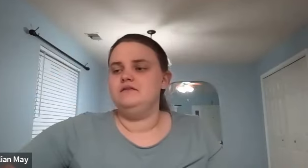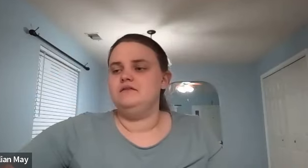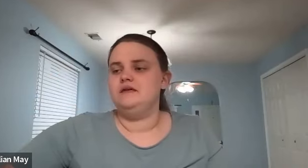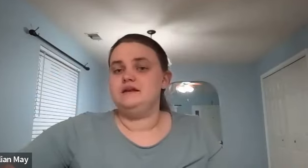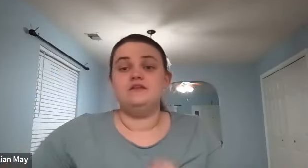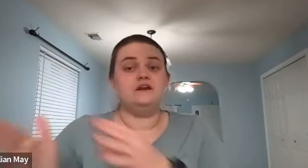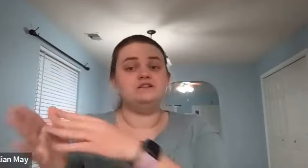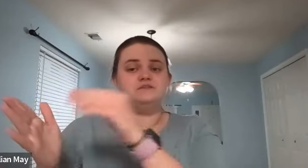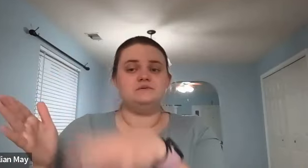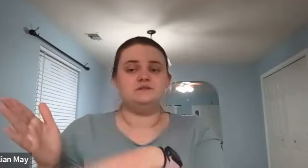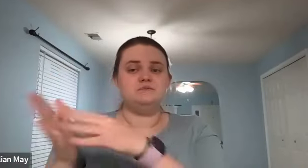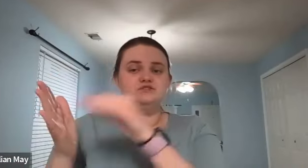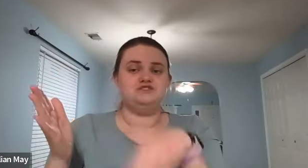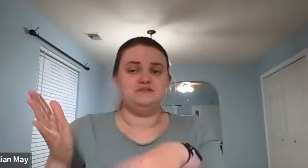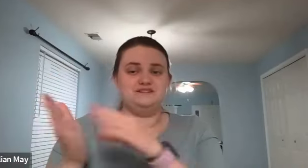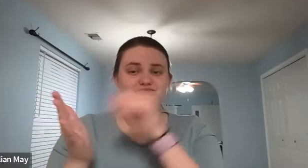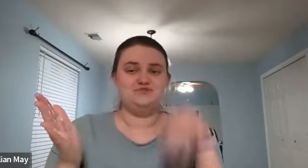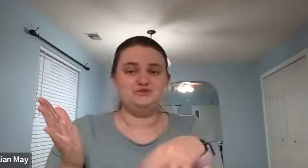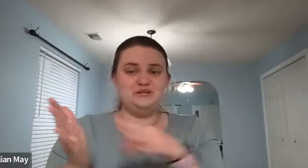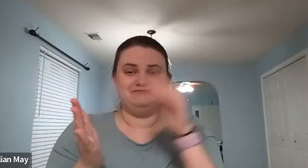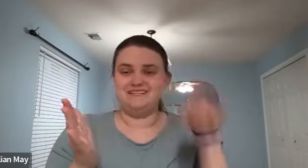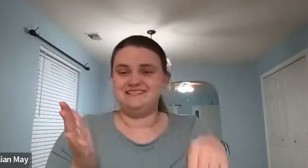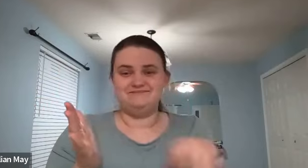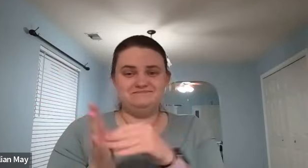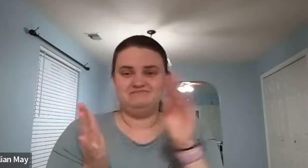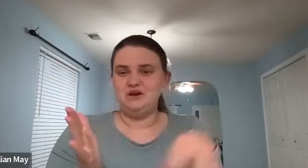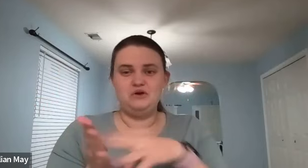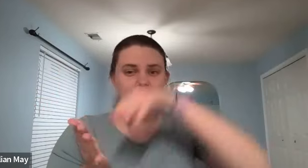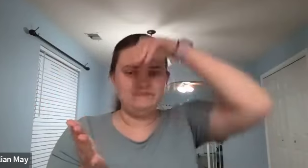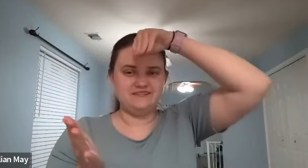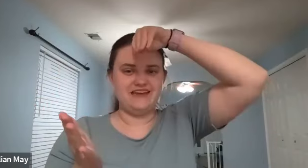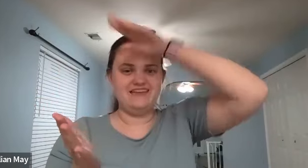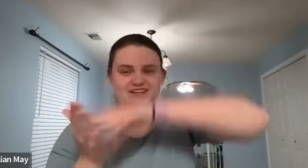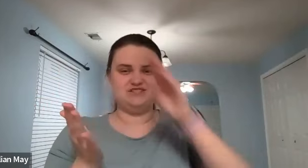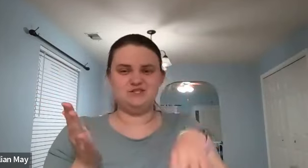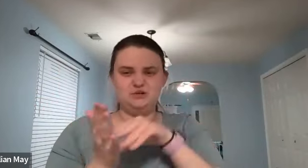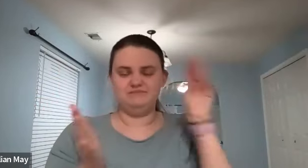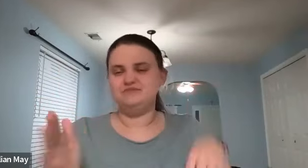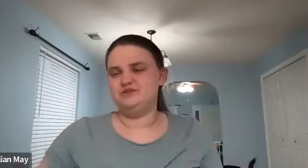And then also sometimes some people just do this, student. That's it. They don't go up to the head, they just student.